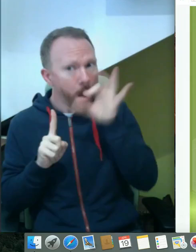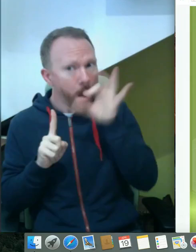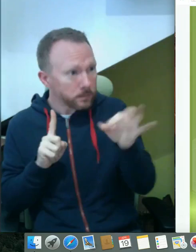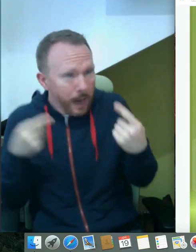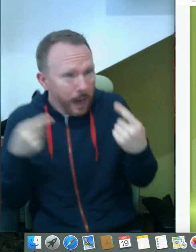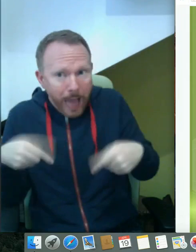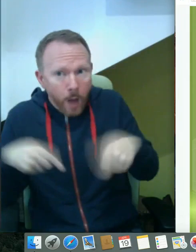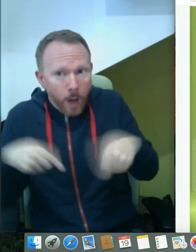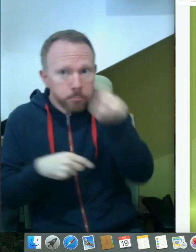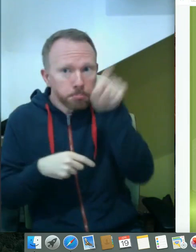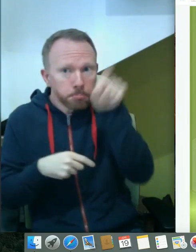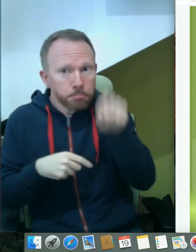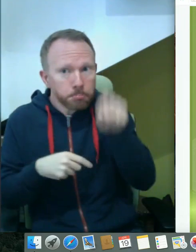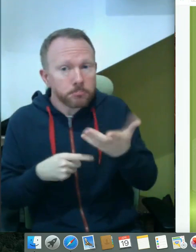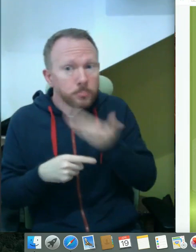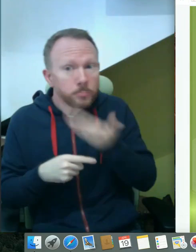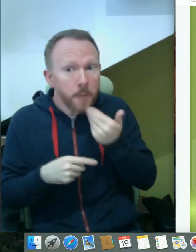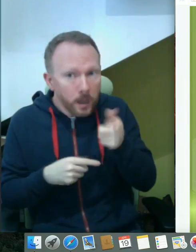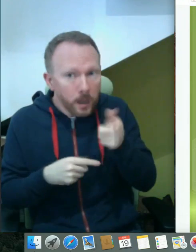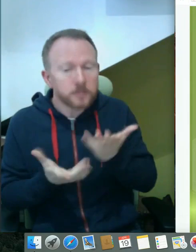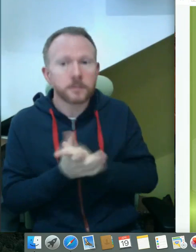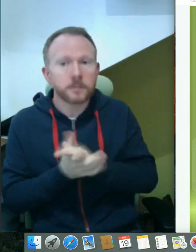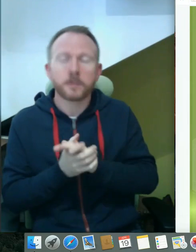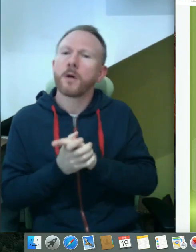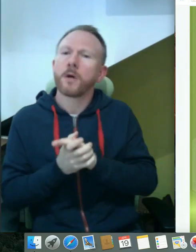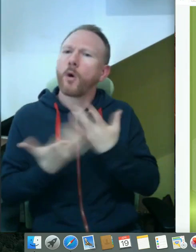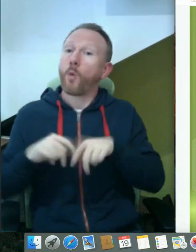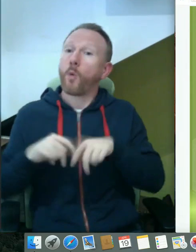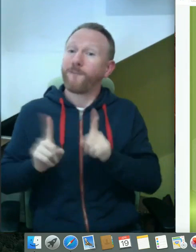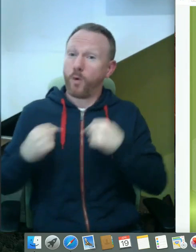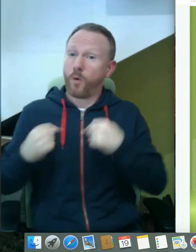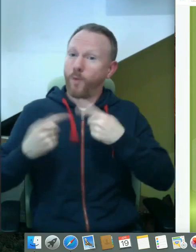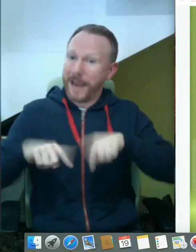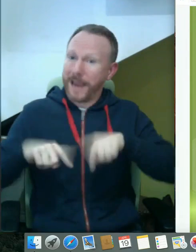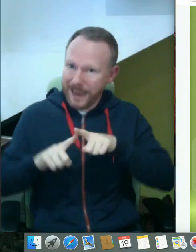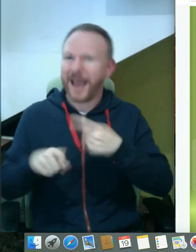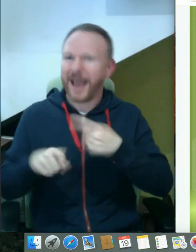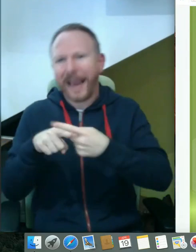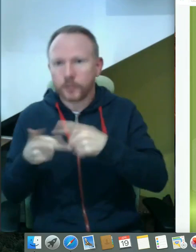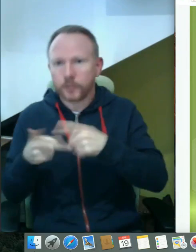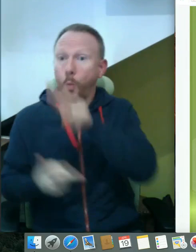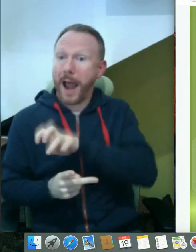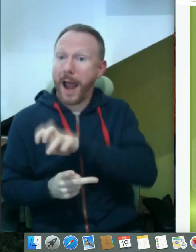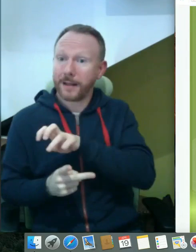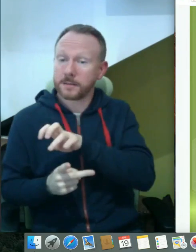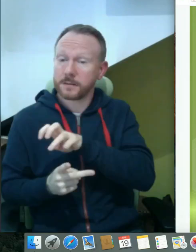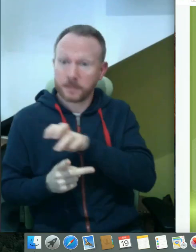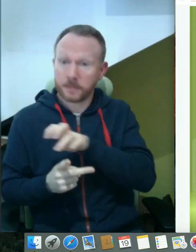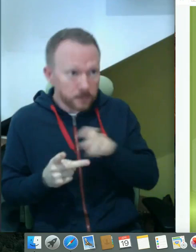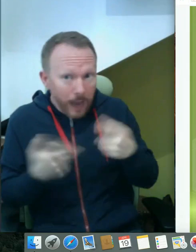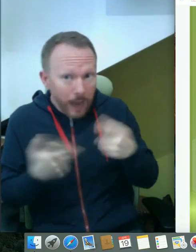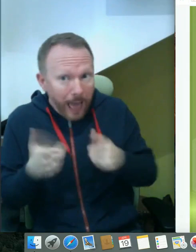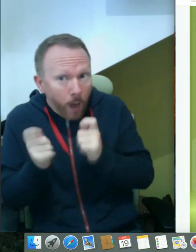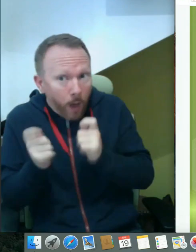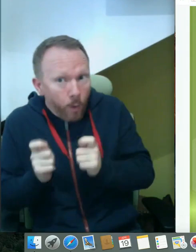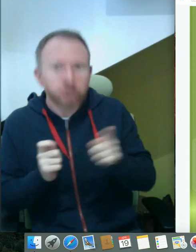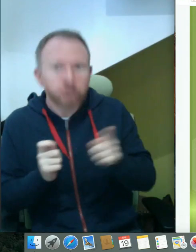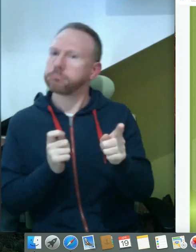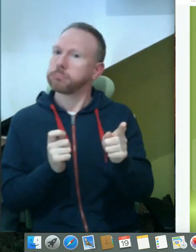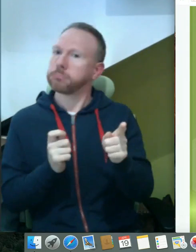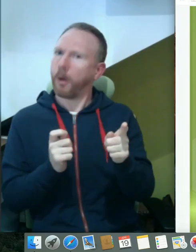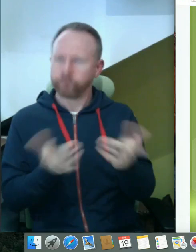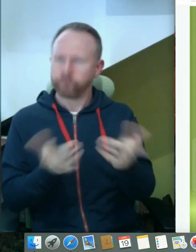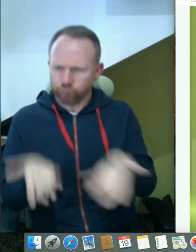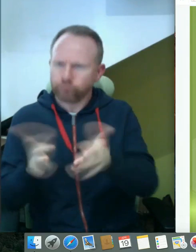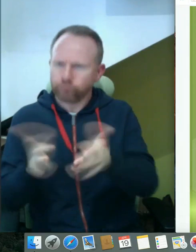for use within the English and Welsh legal system. And that permission was granted. So it was at that time, which I think